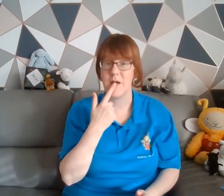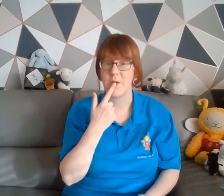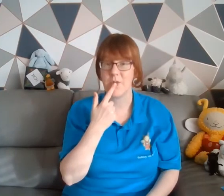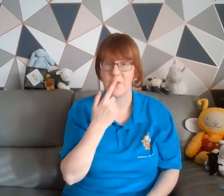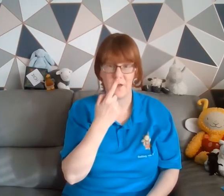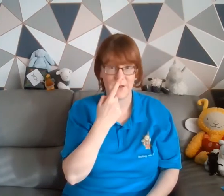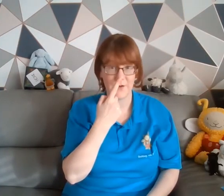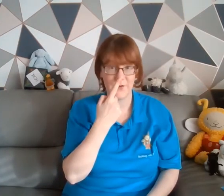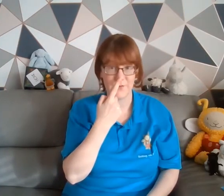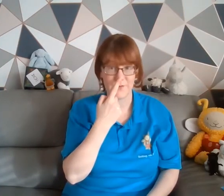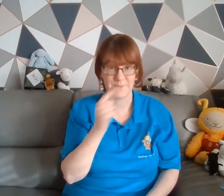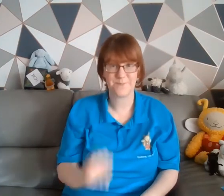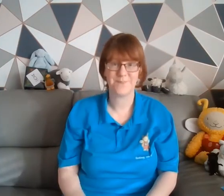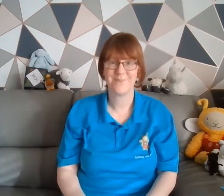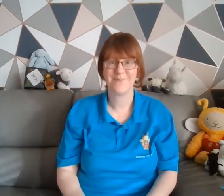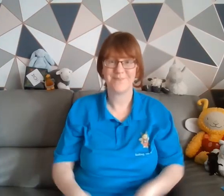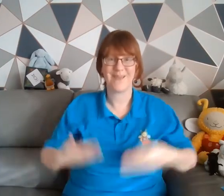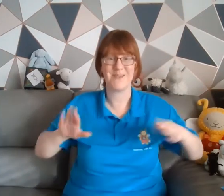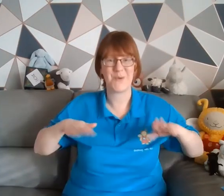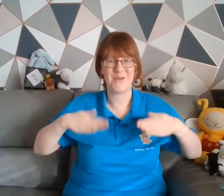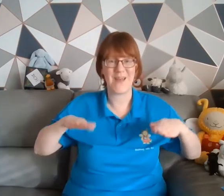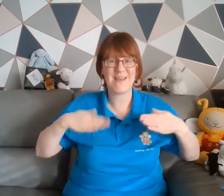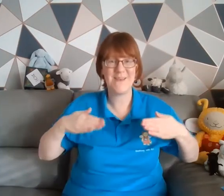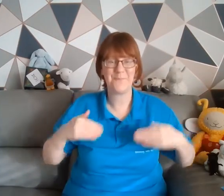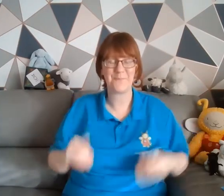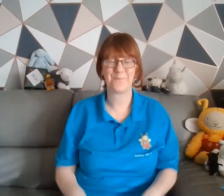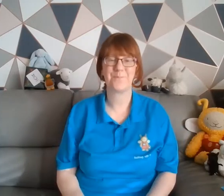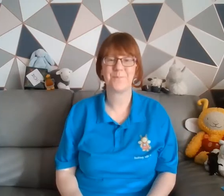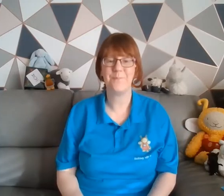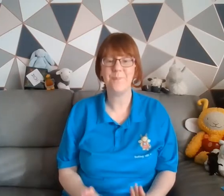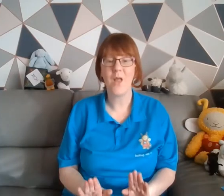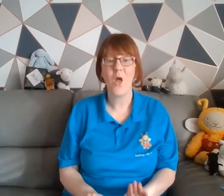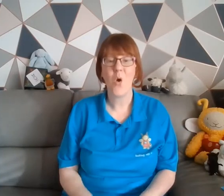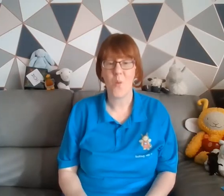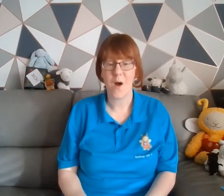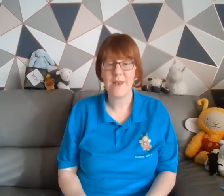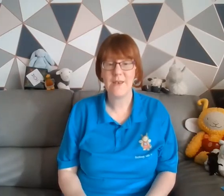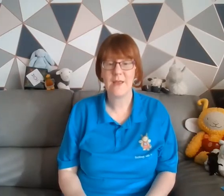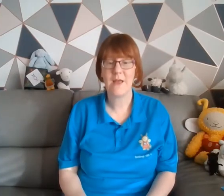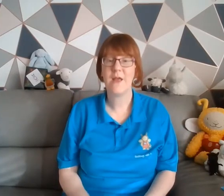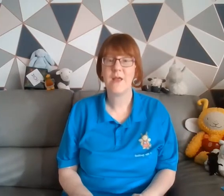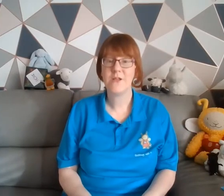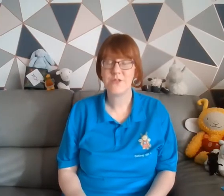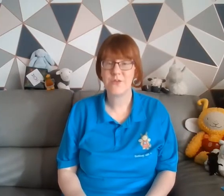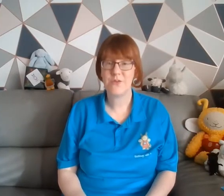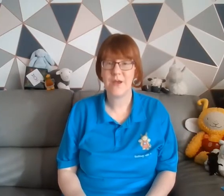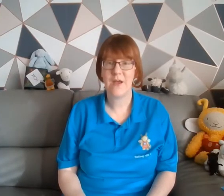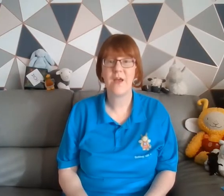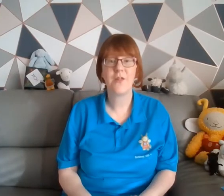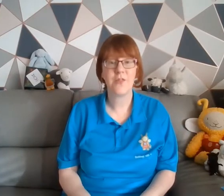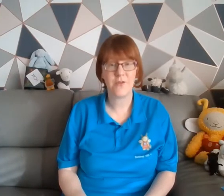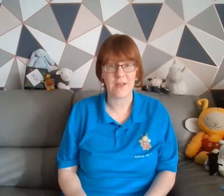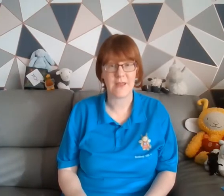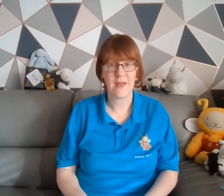mouth and our nose. Okay, so are you ready? One, two, three.